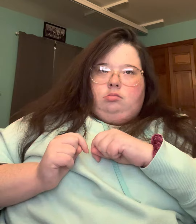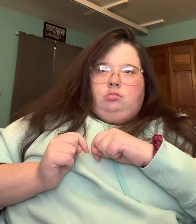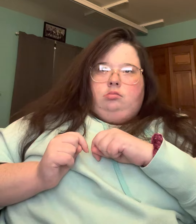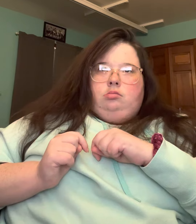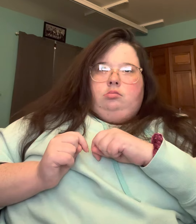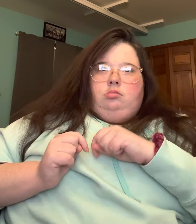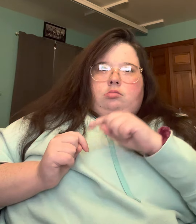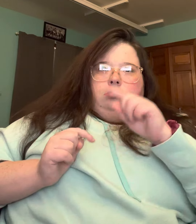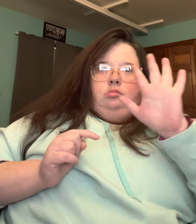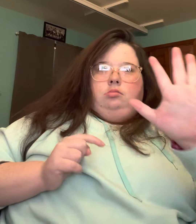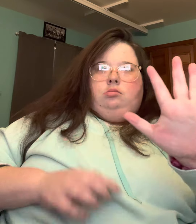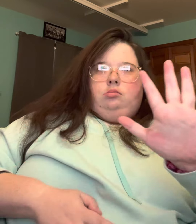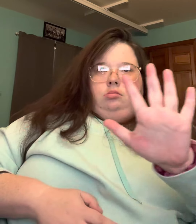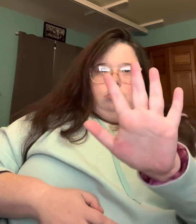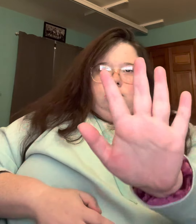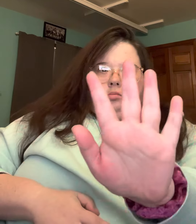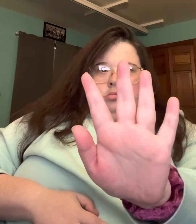this. Your,